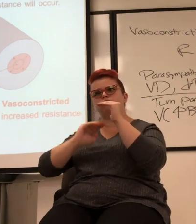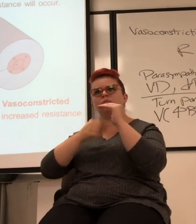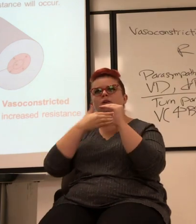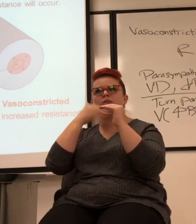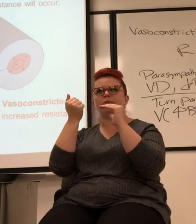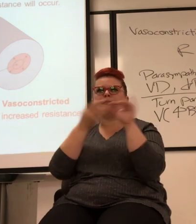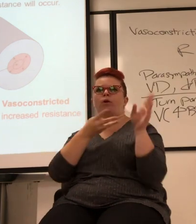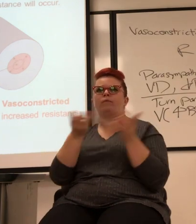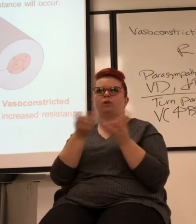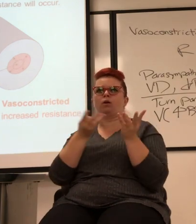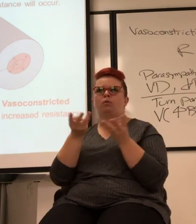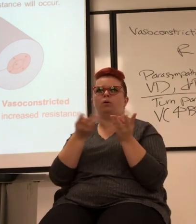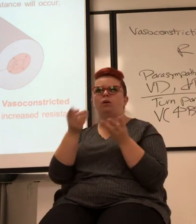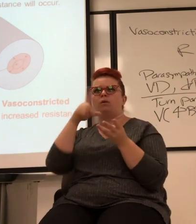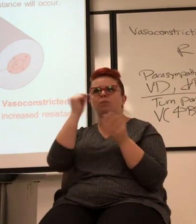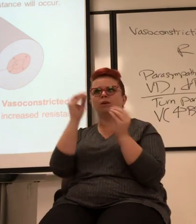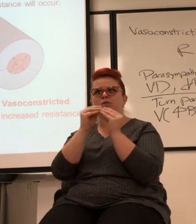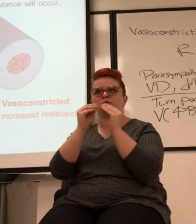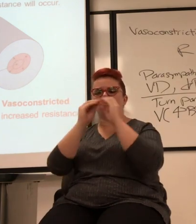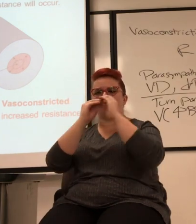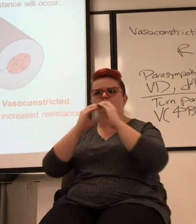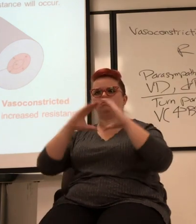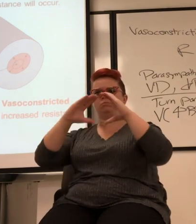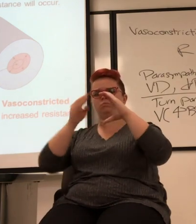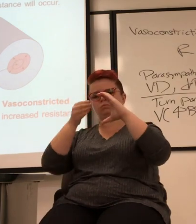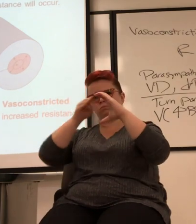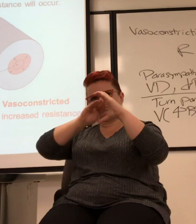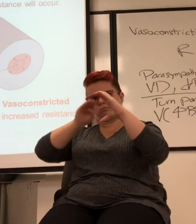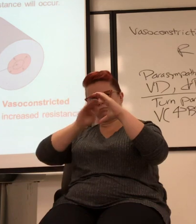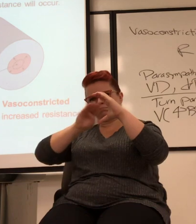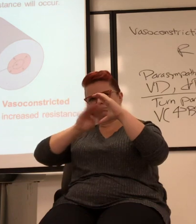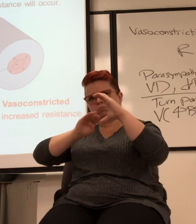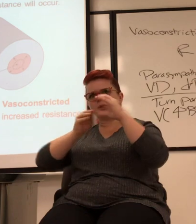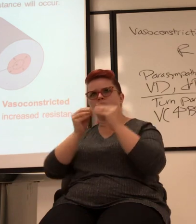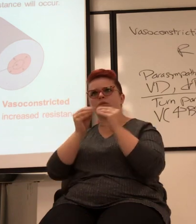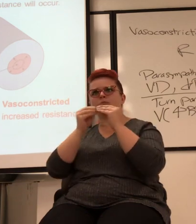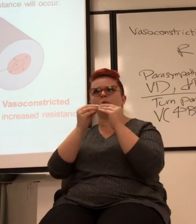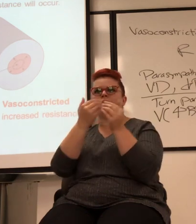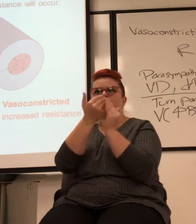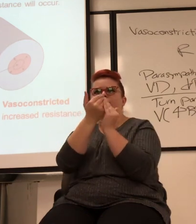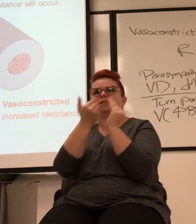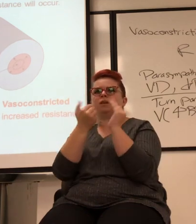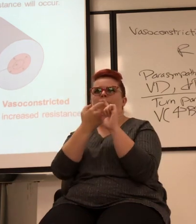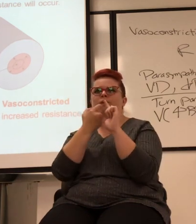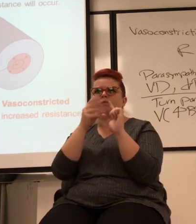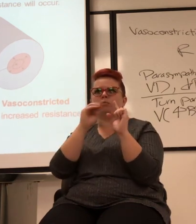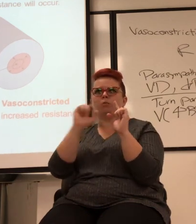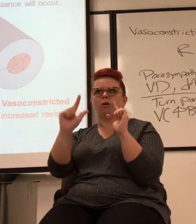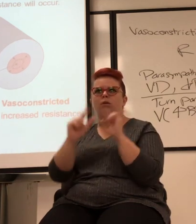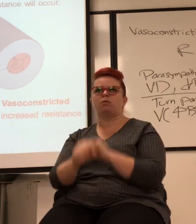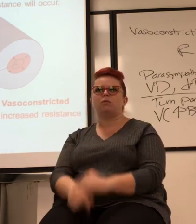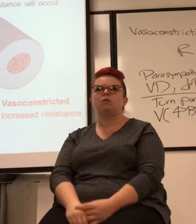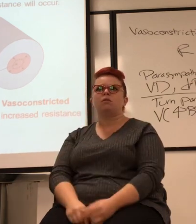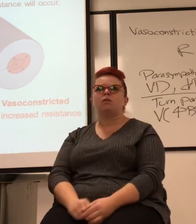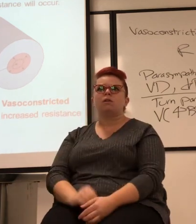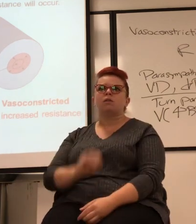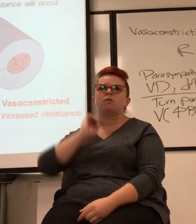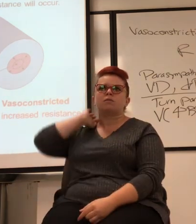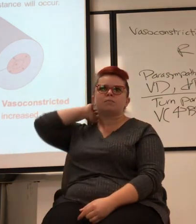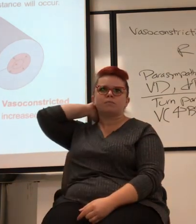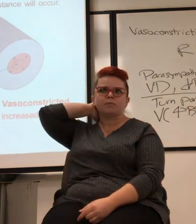flow, because they're you have more layers further away that are from the vessel wall.